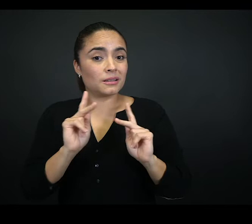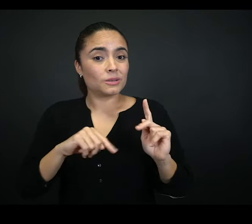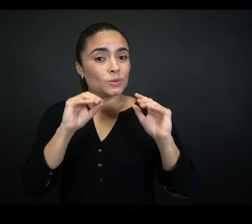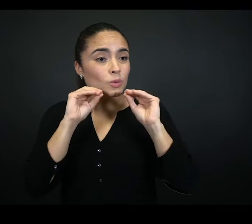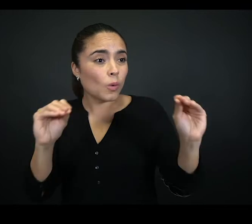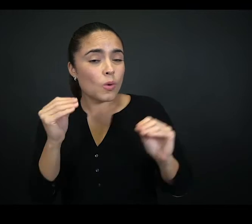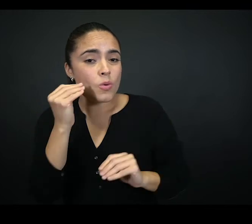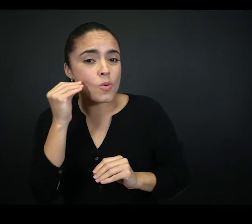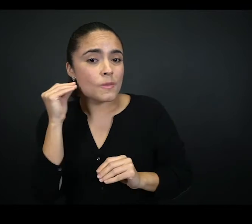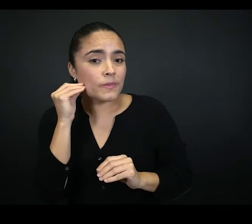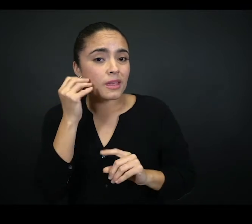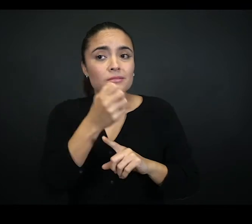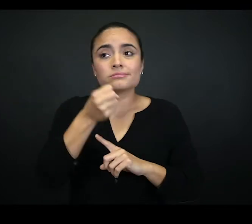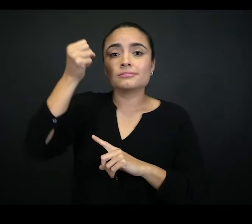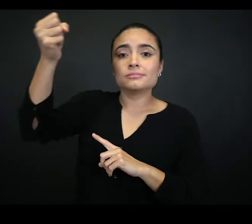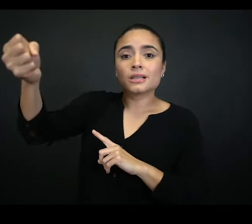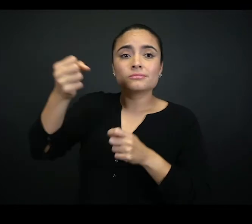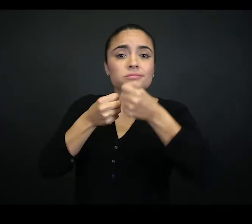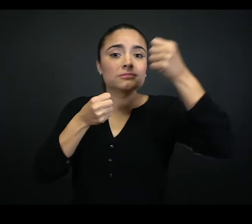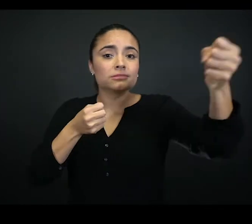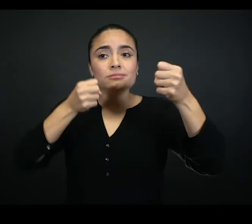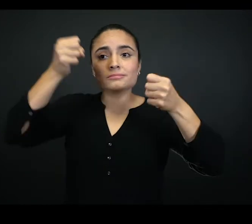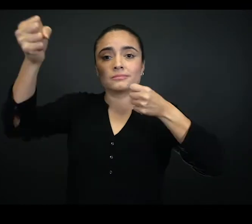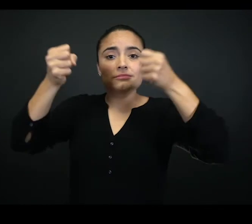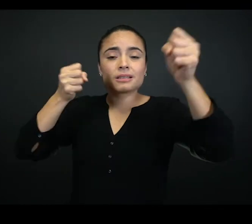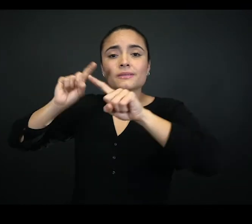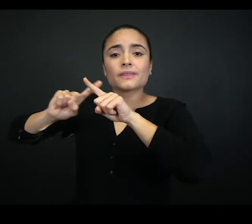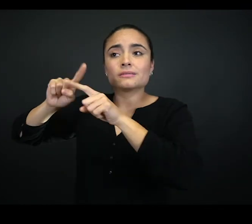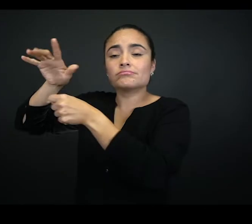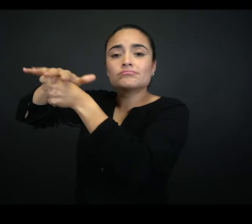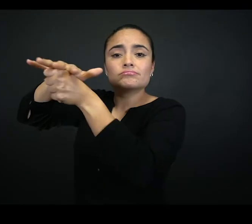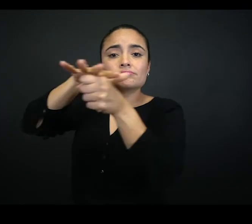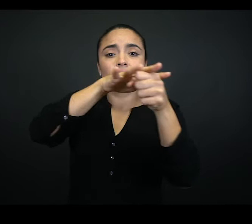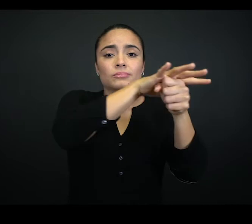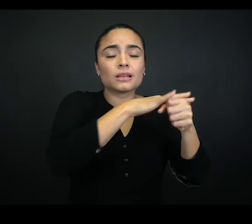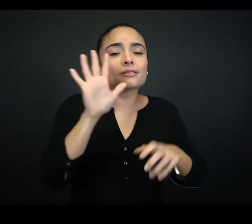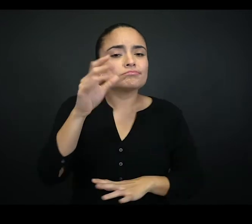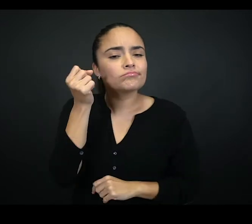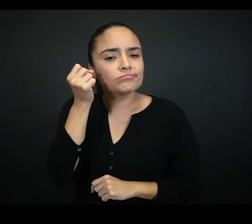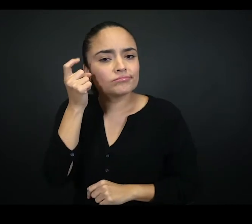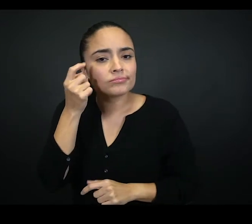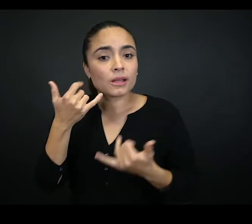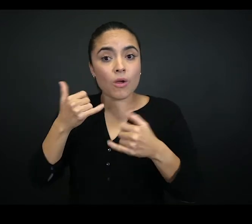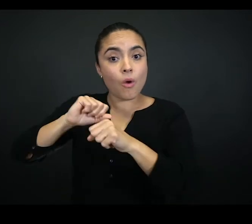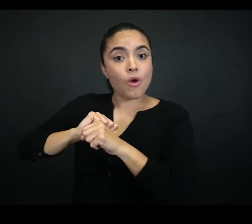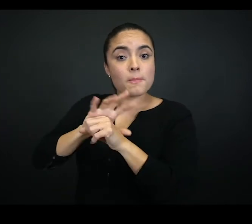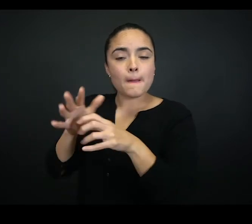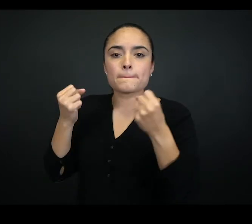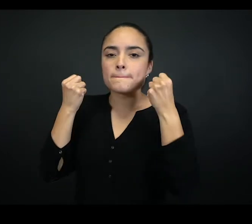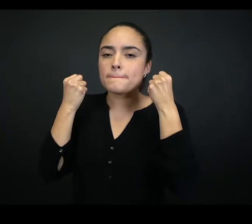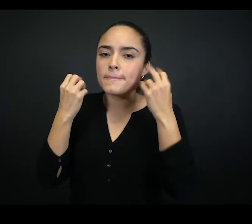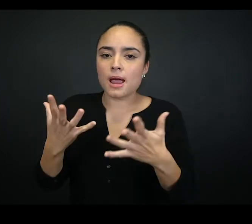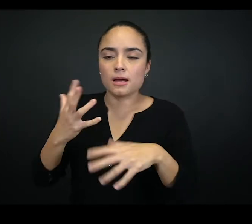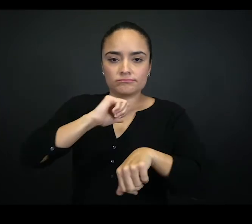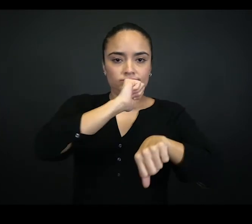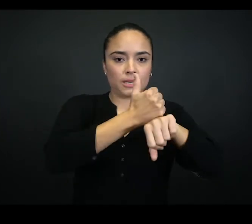moved into individual rooms, which is great now because people have a place of their own. But then they're